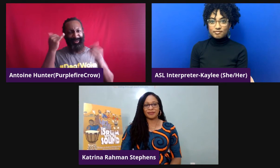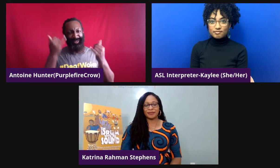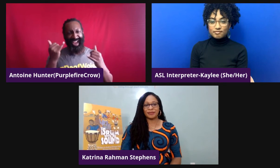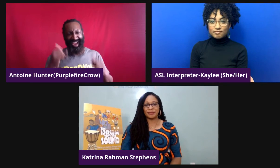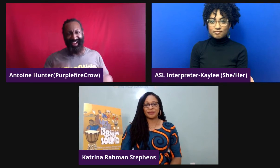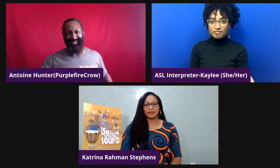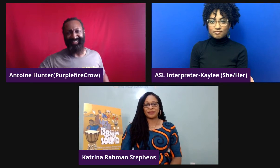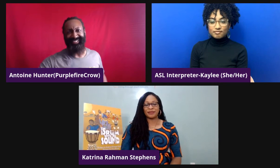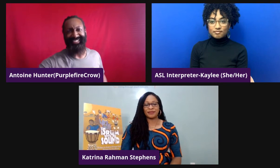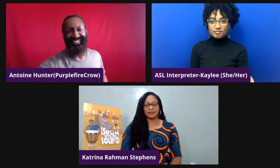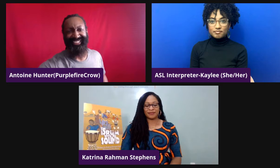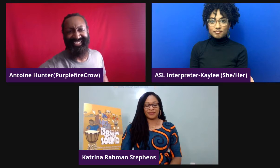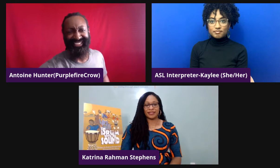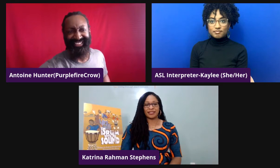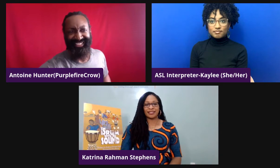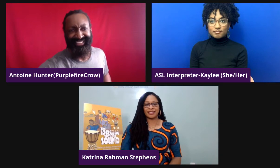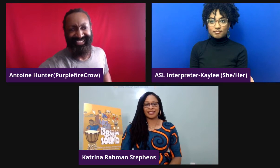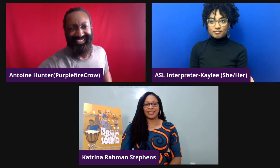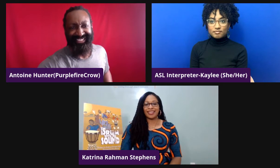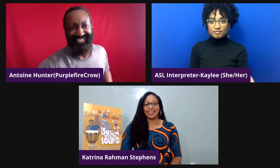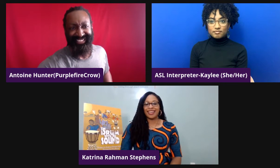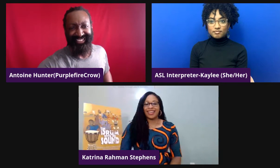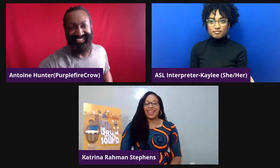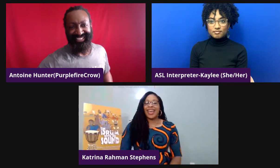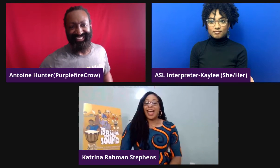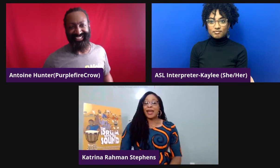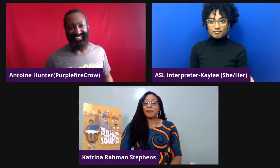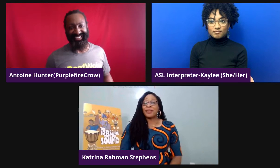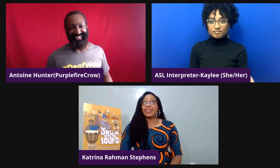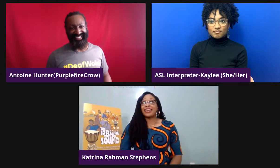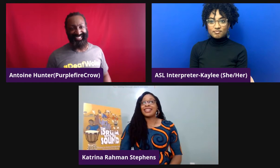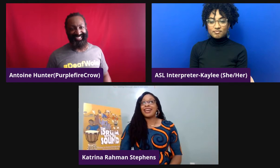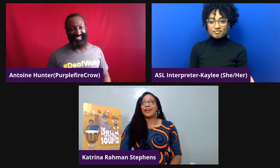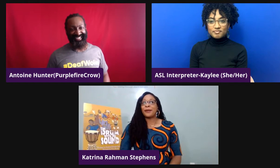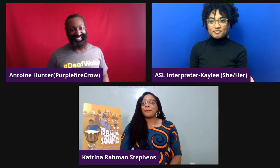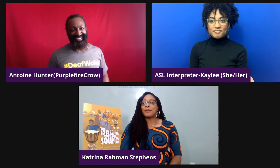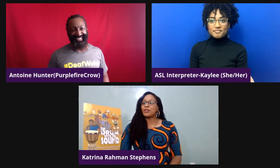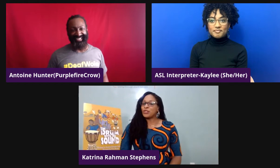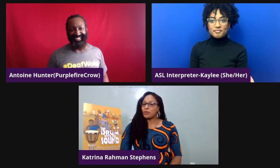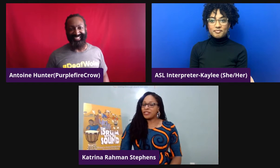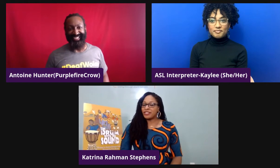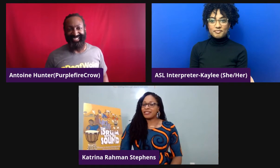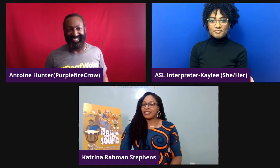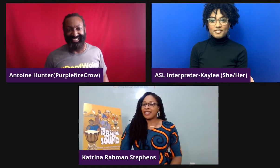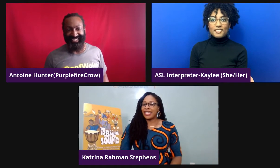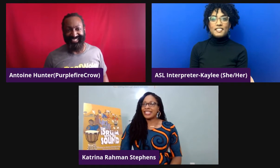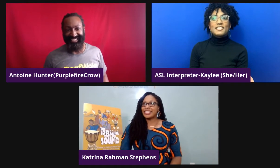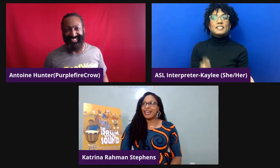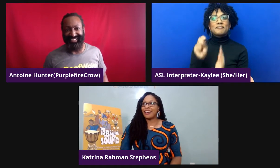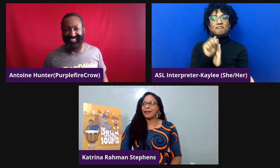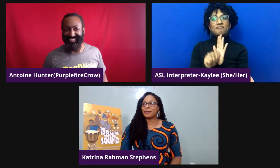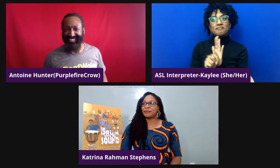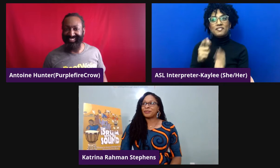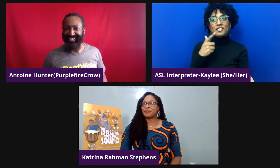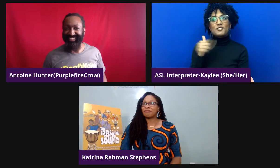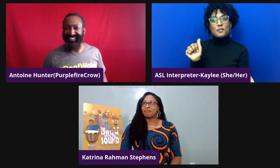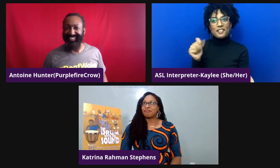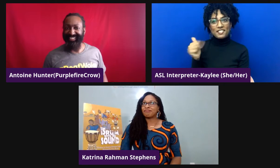You know, really, where are you at right now? Where are you located? I'm in Middle Georgia. It's